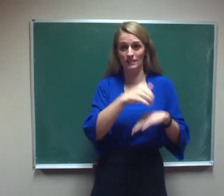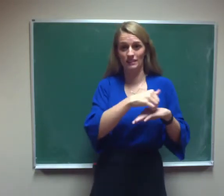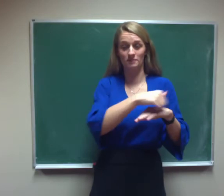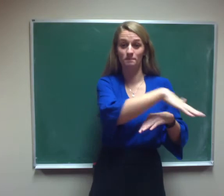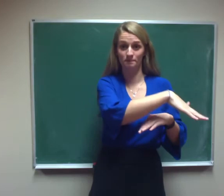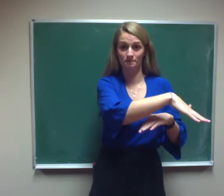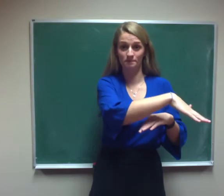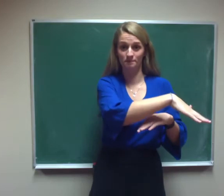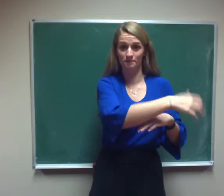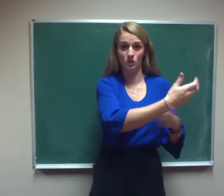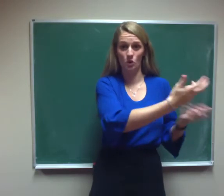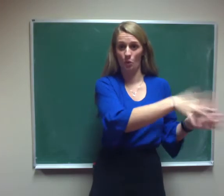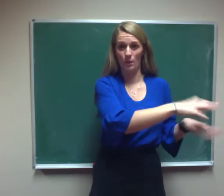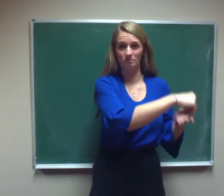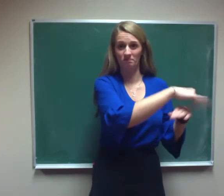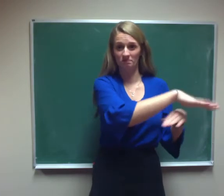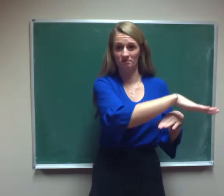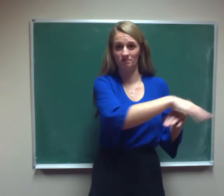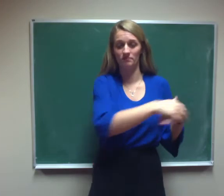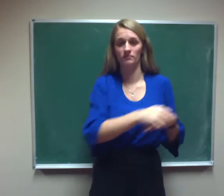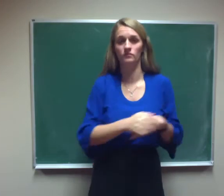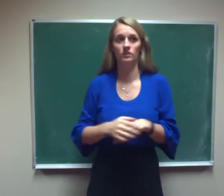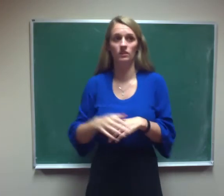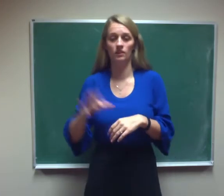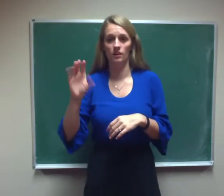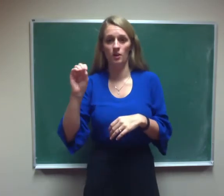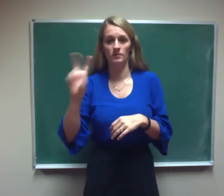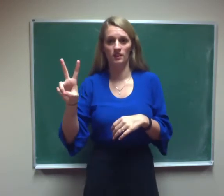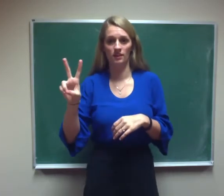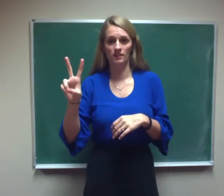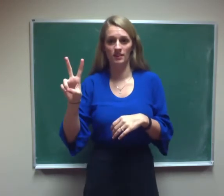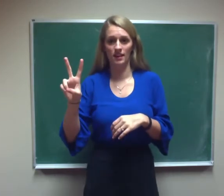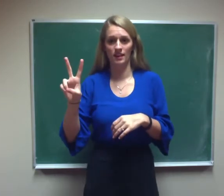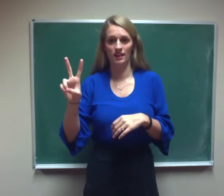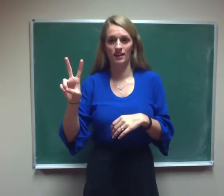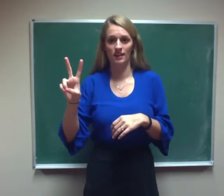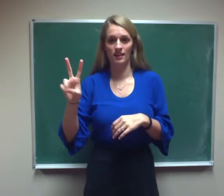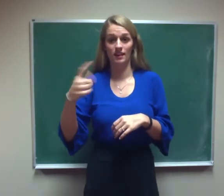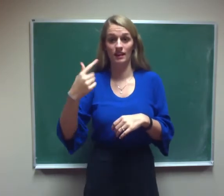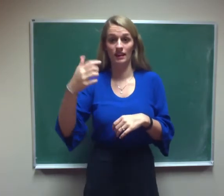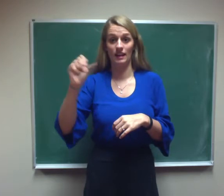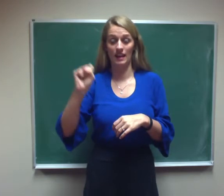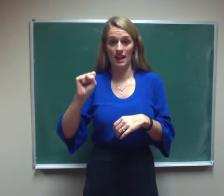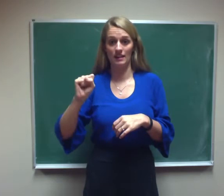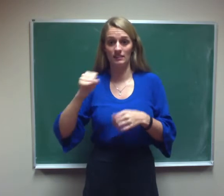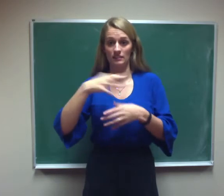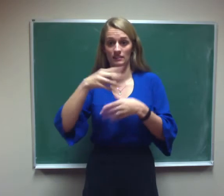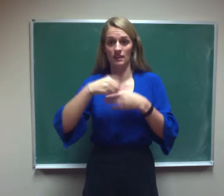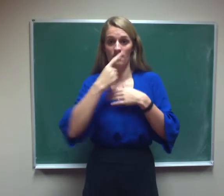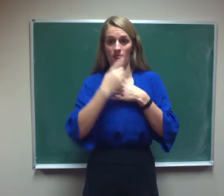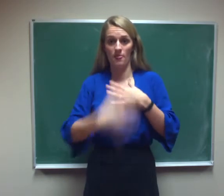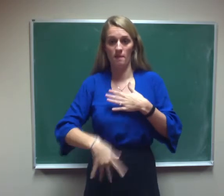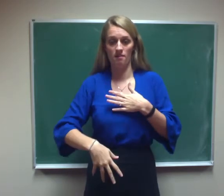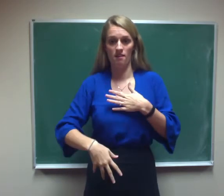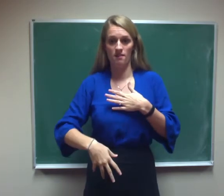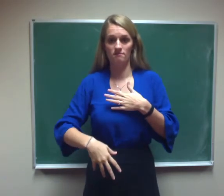exchange, carbon dioxide, a gas, is dissolved in blood, and it continues to go back up to the heart. So this is kind of